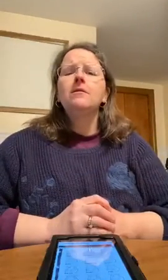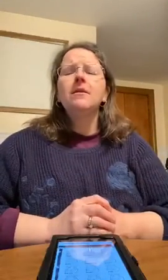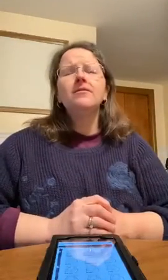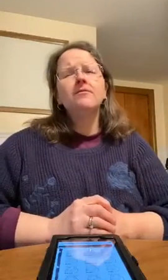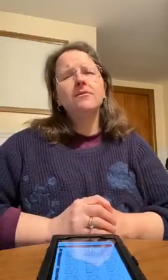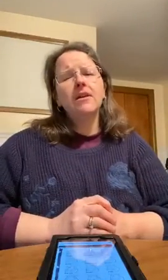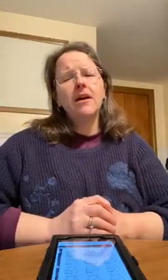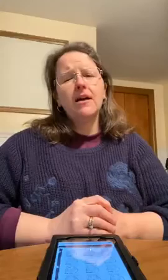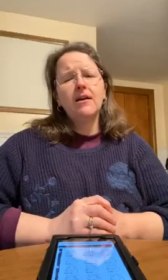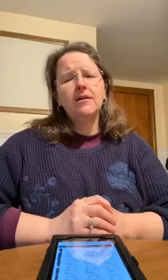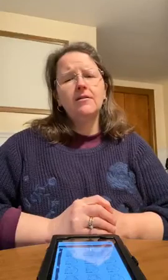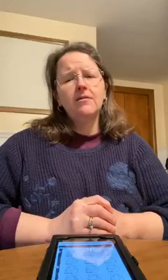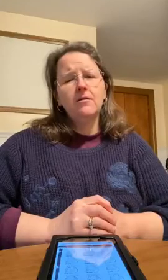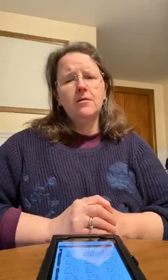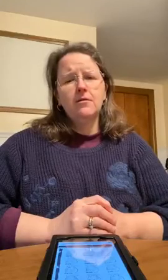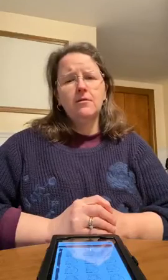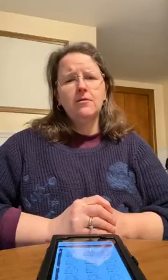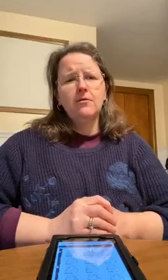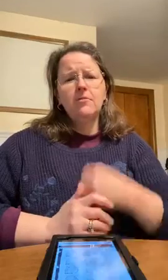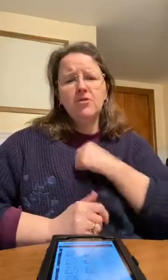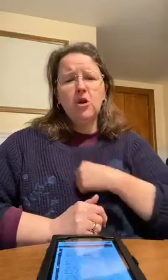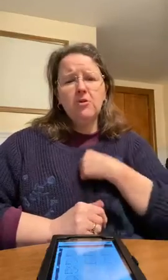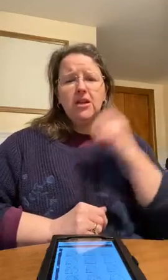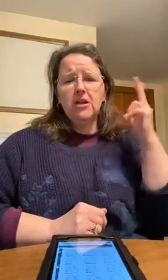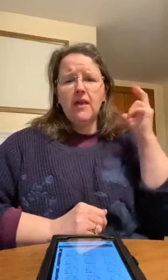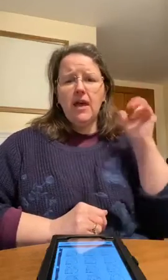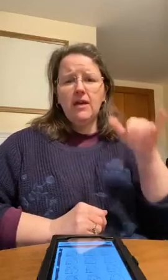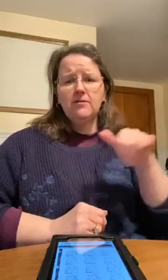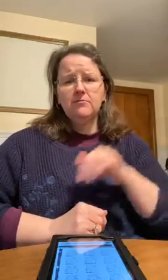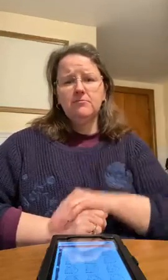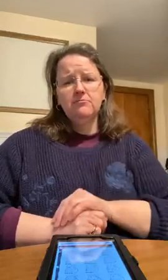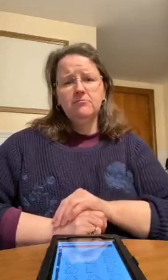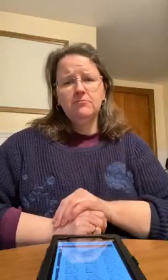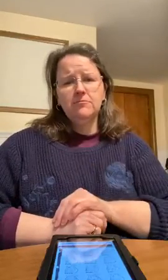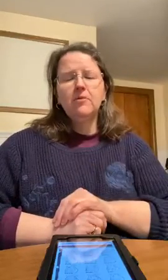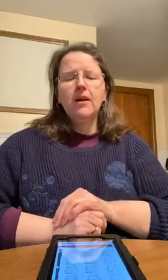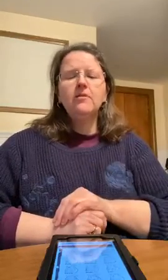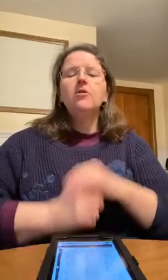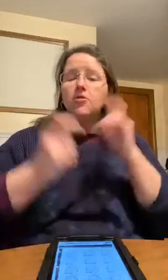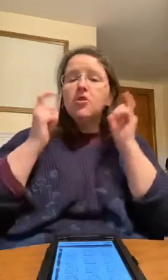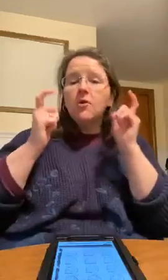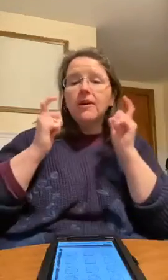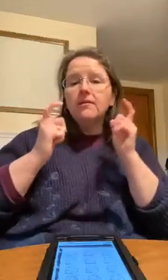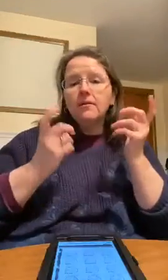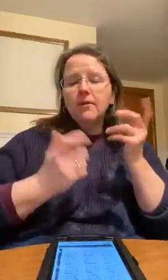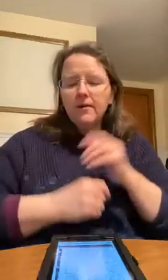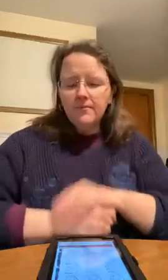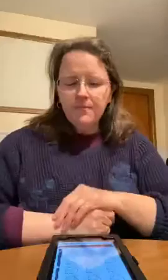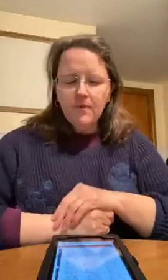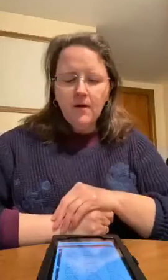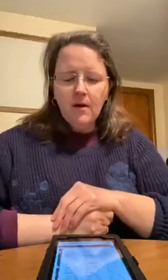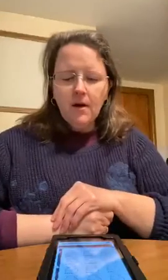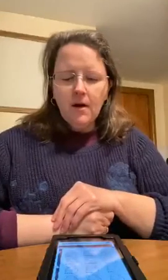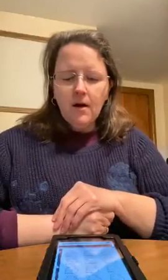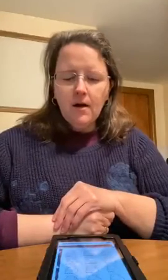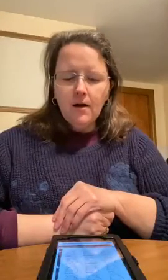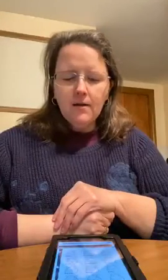too sad. Oh, I'm sorry to hear that. Okay. Show it. Okay. Let's